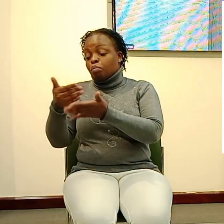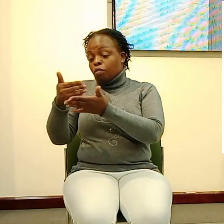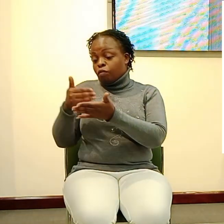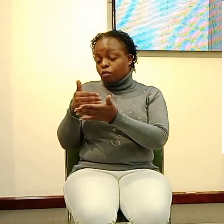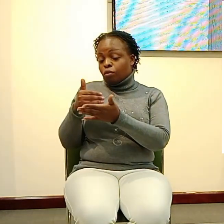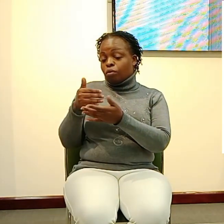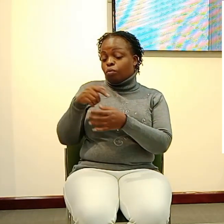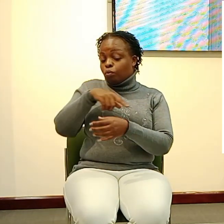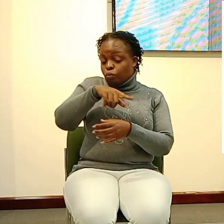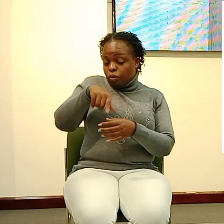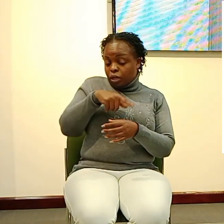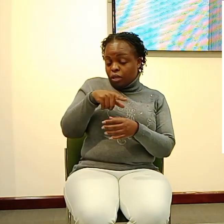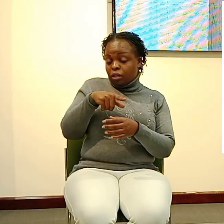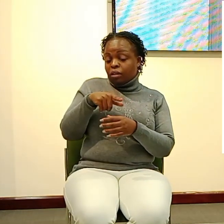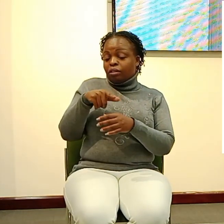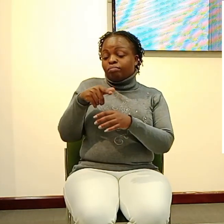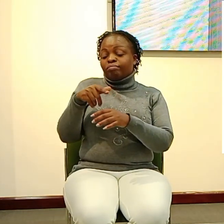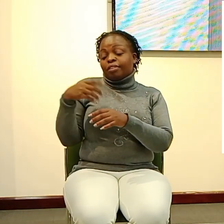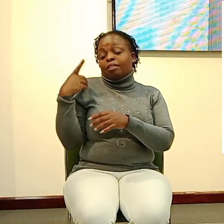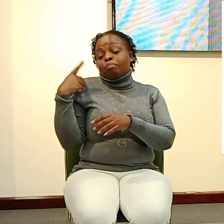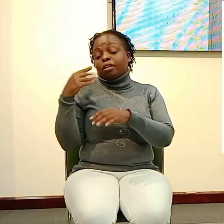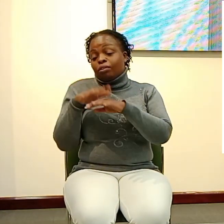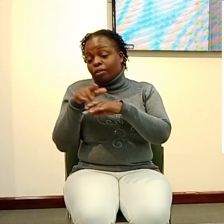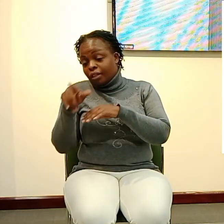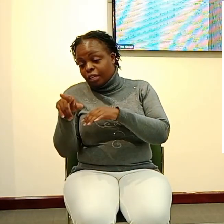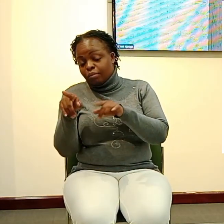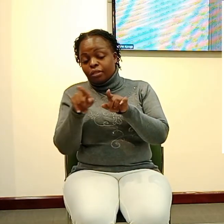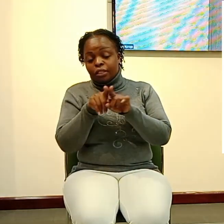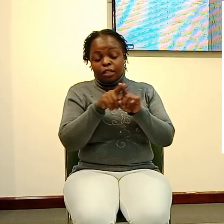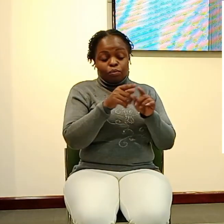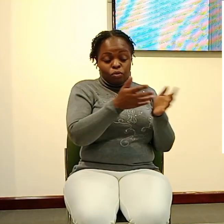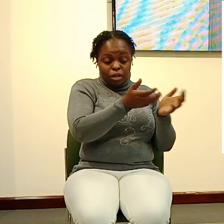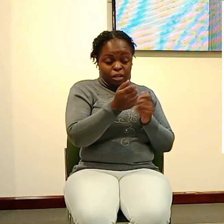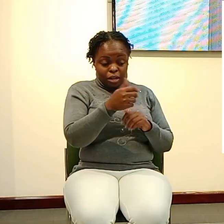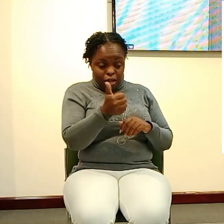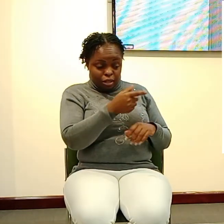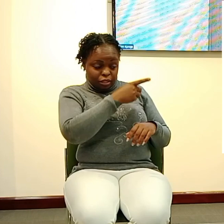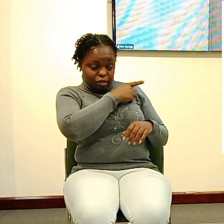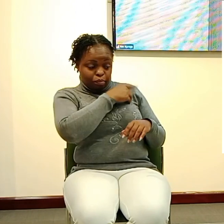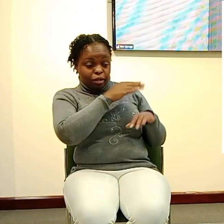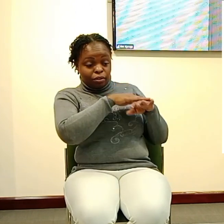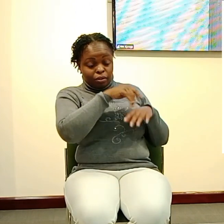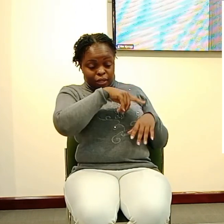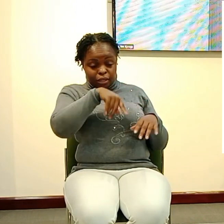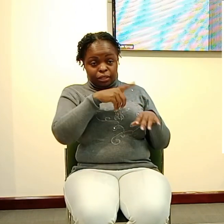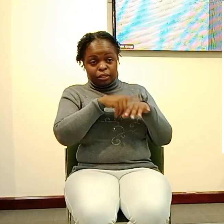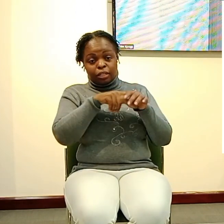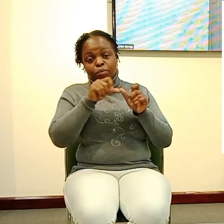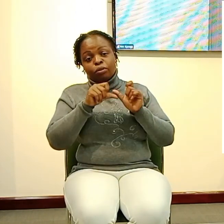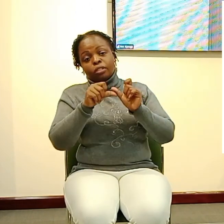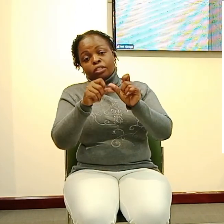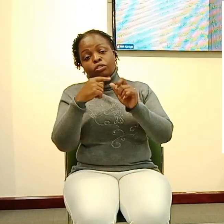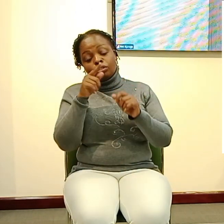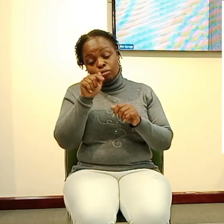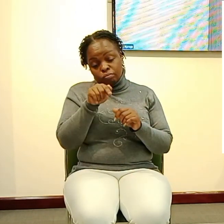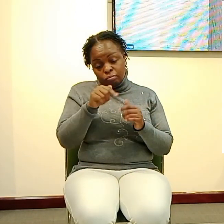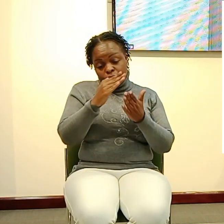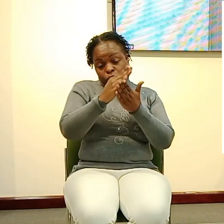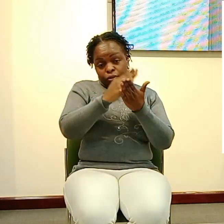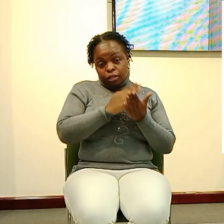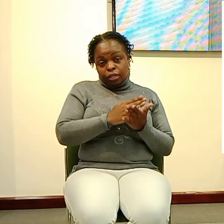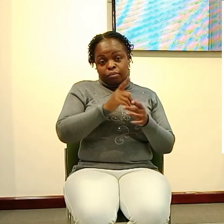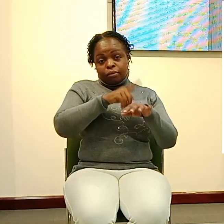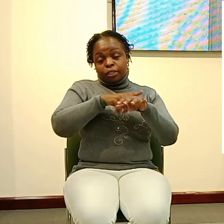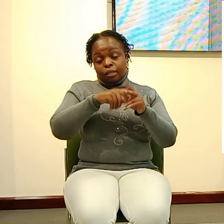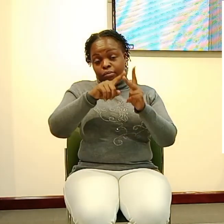we need others to step on our shoulders as we move ahead. So this program, as we start, my